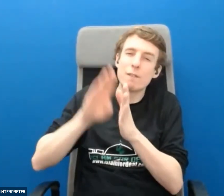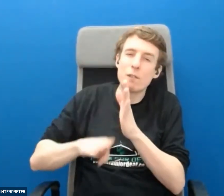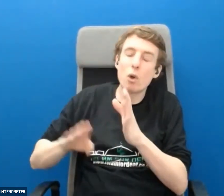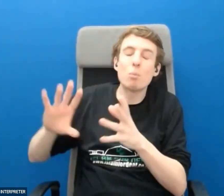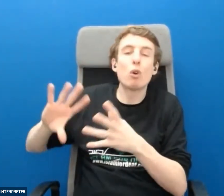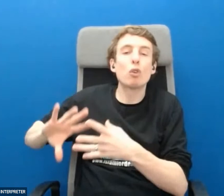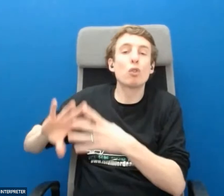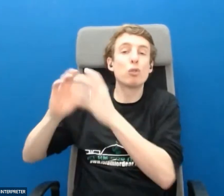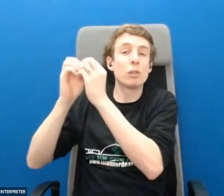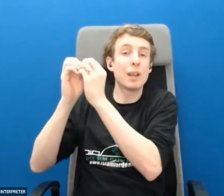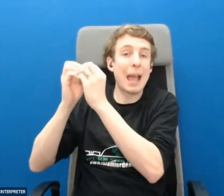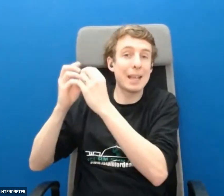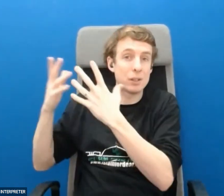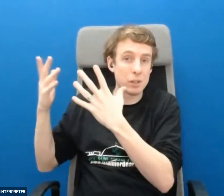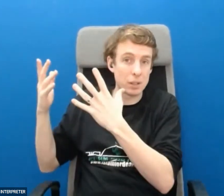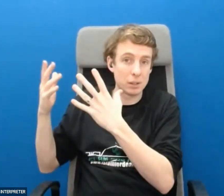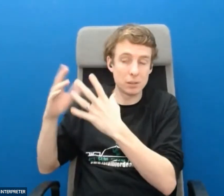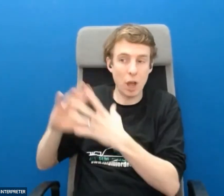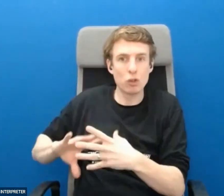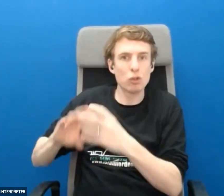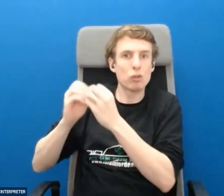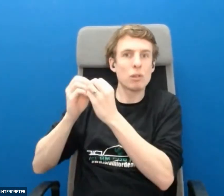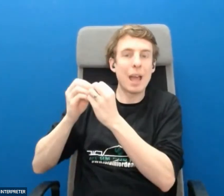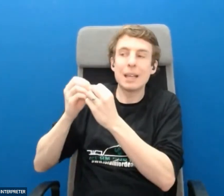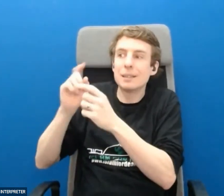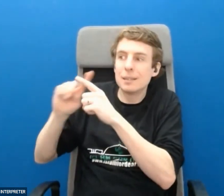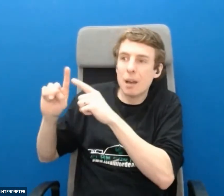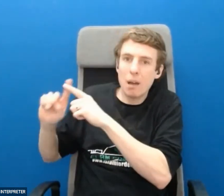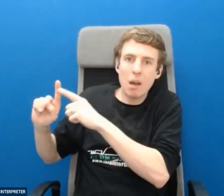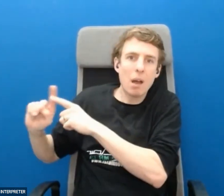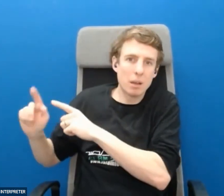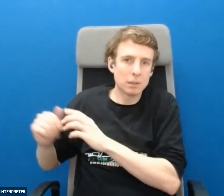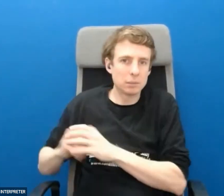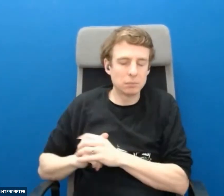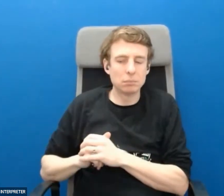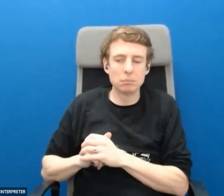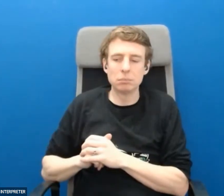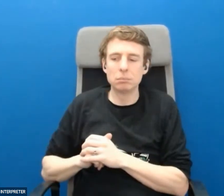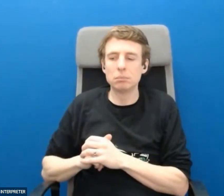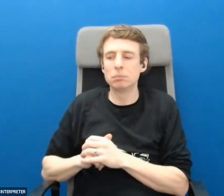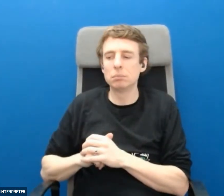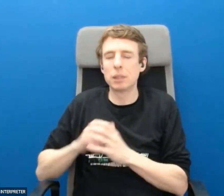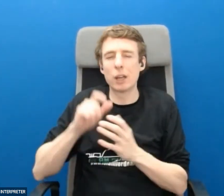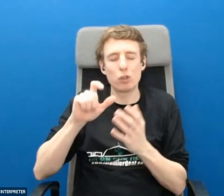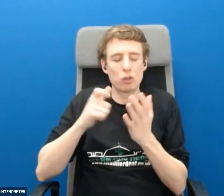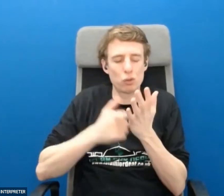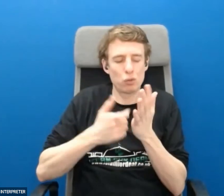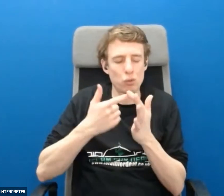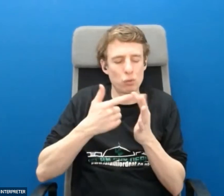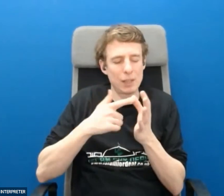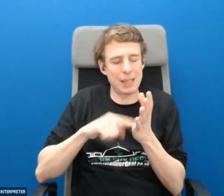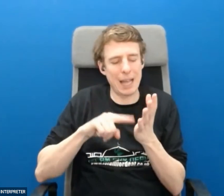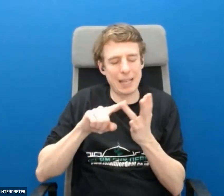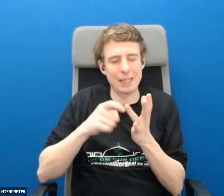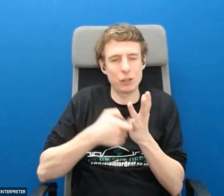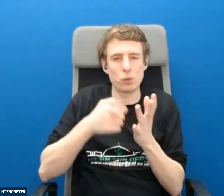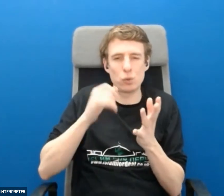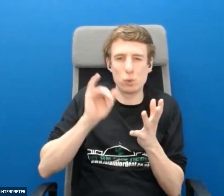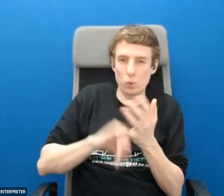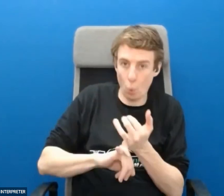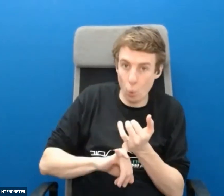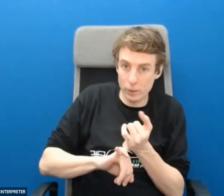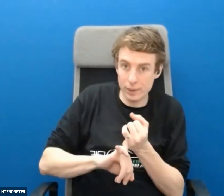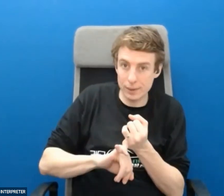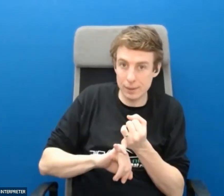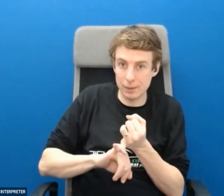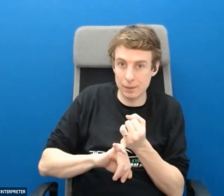there is an affirmation of creators other than Allah. How can we bring this together and understand this in light of what